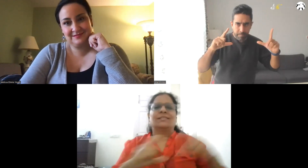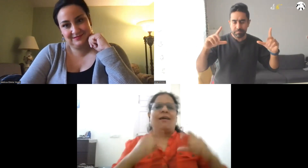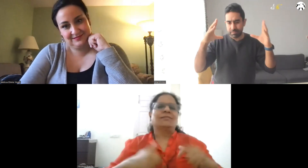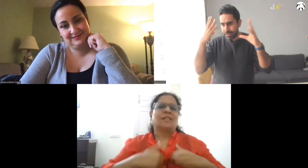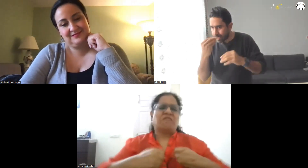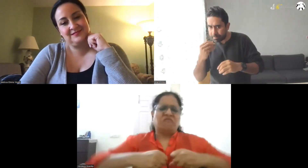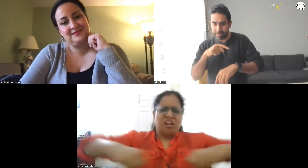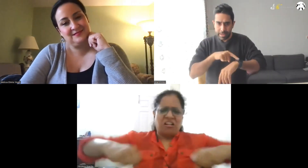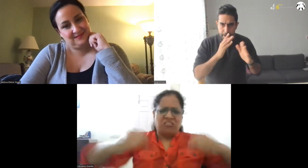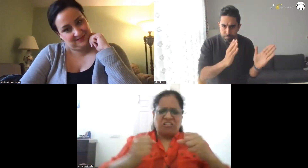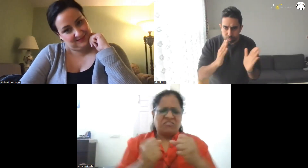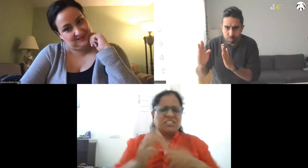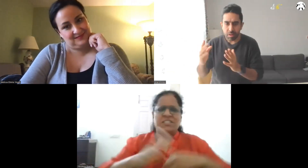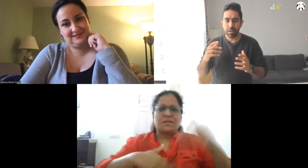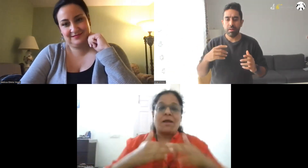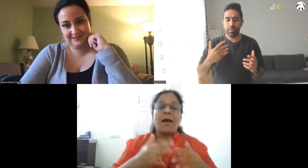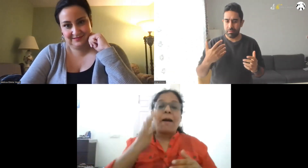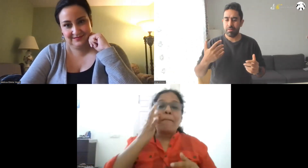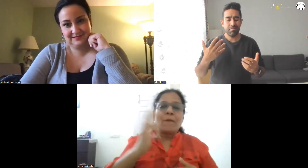Saurav, she's signing an ASL. If you can support me.